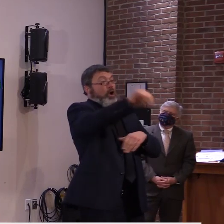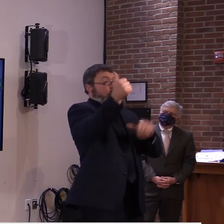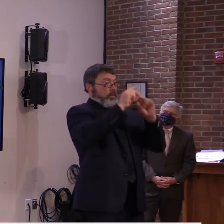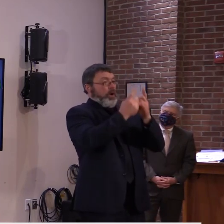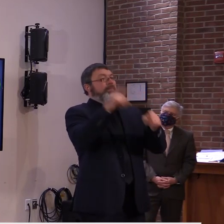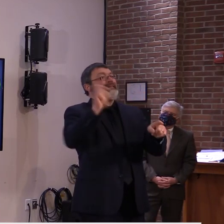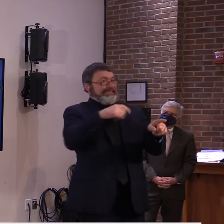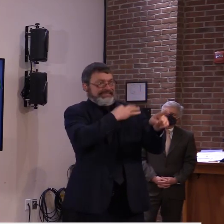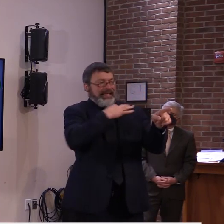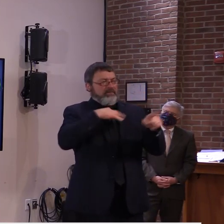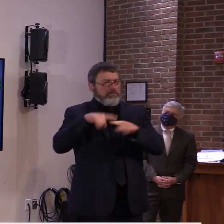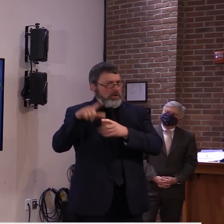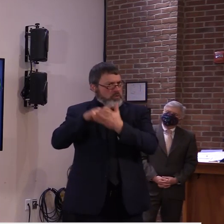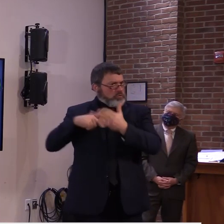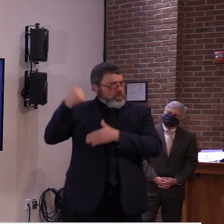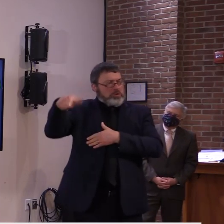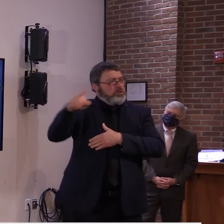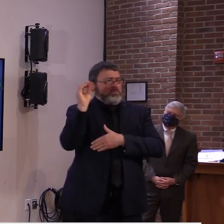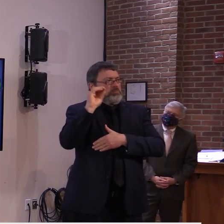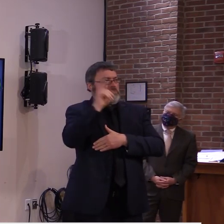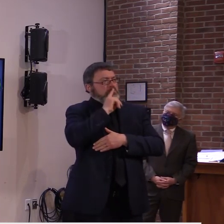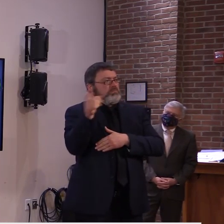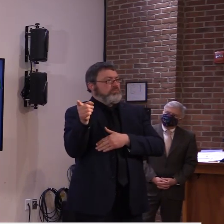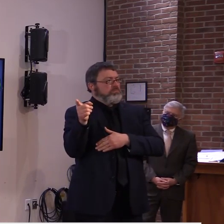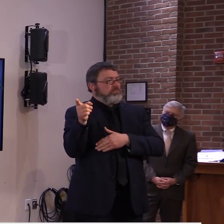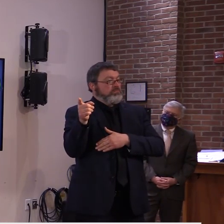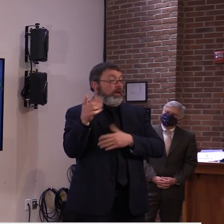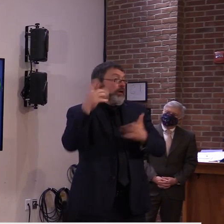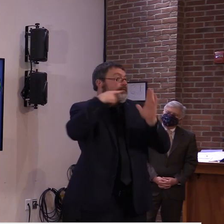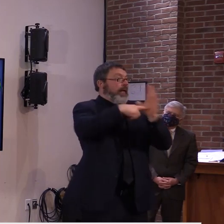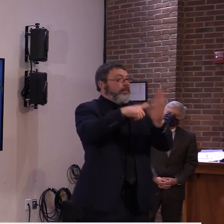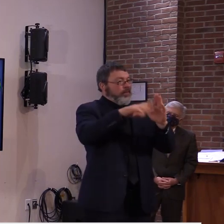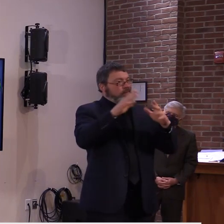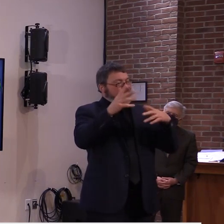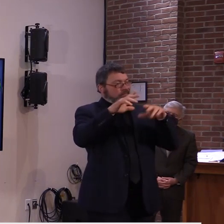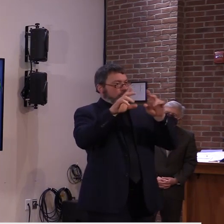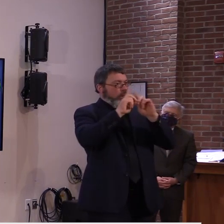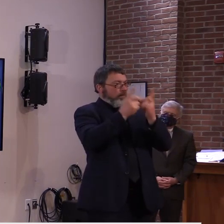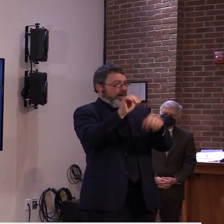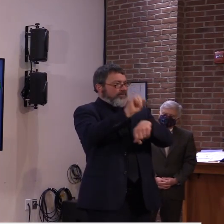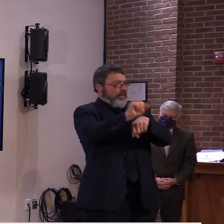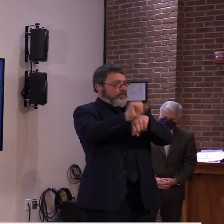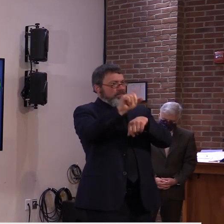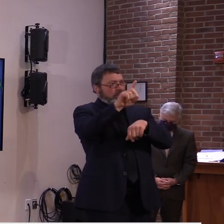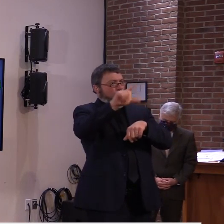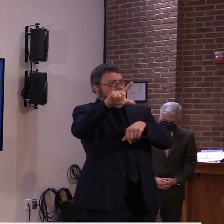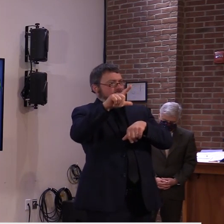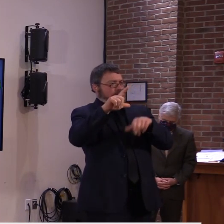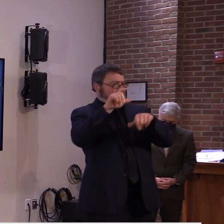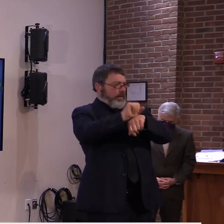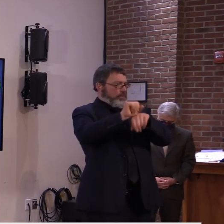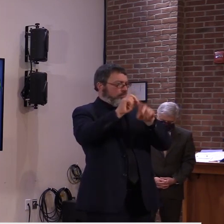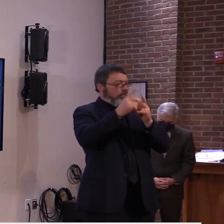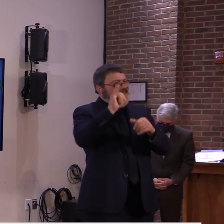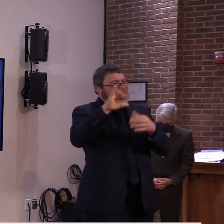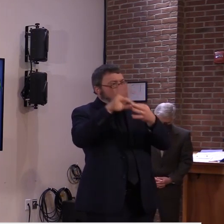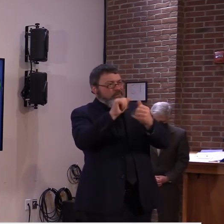time. Obviously, and throughout government in response to COVID, there are a number of areas where we do